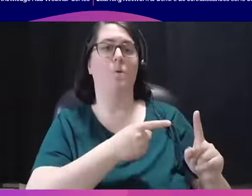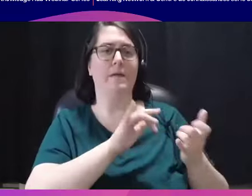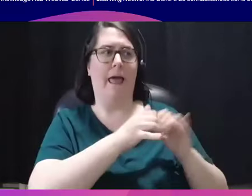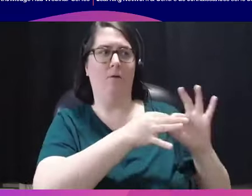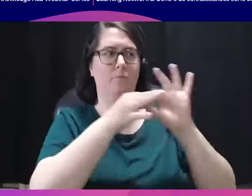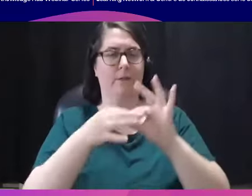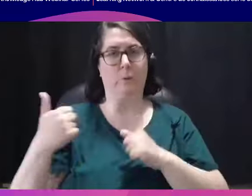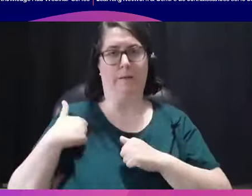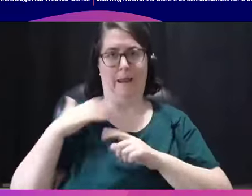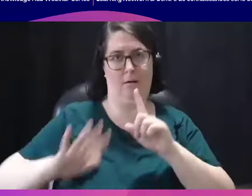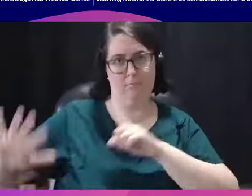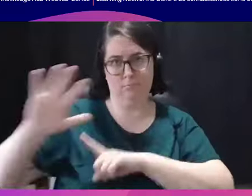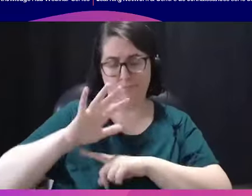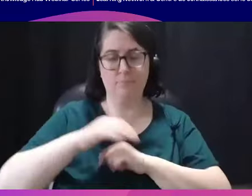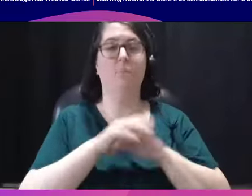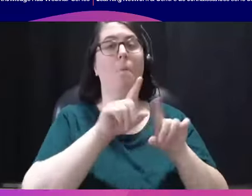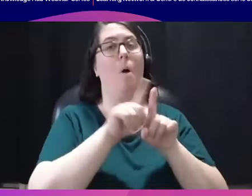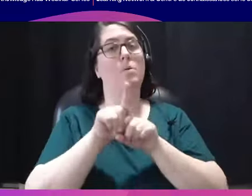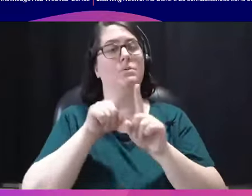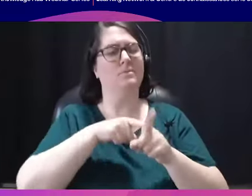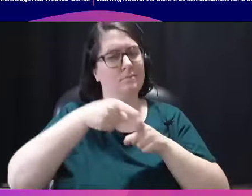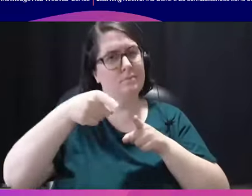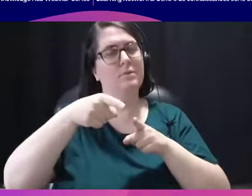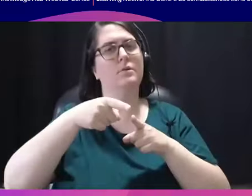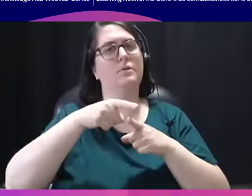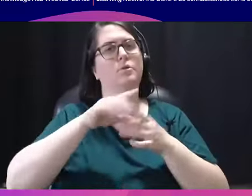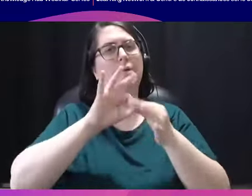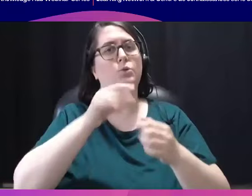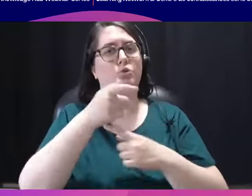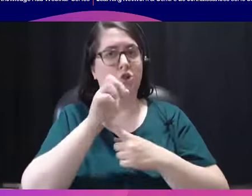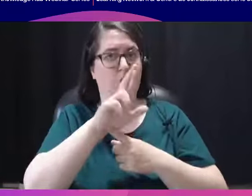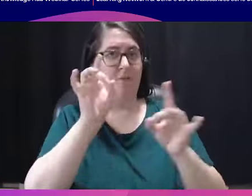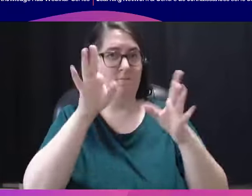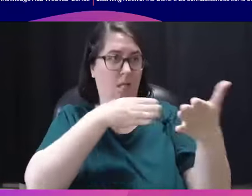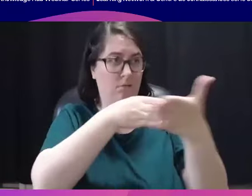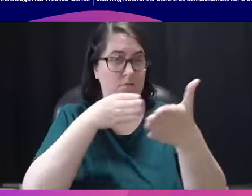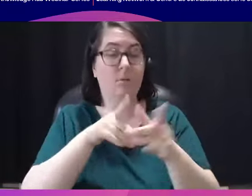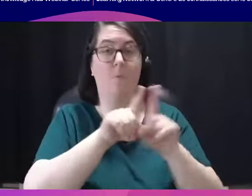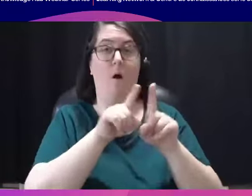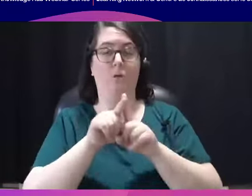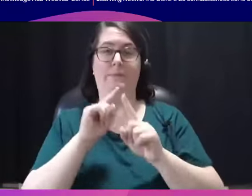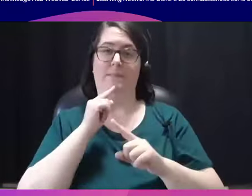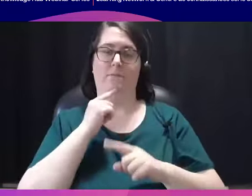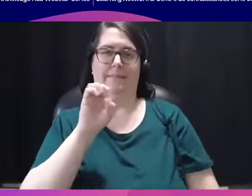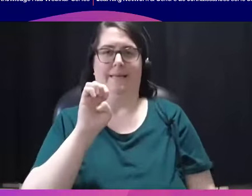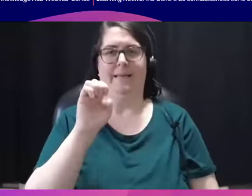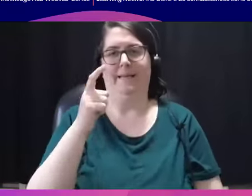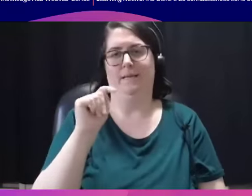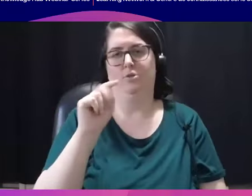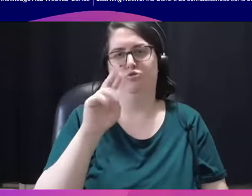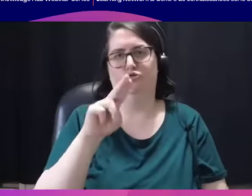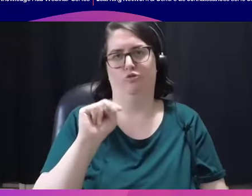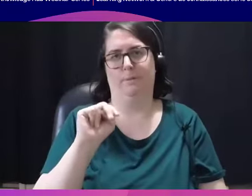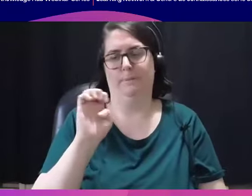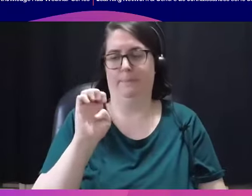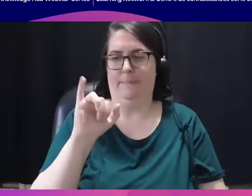Canadian context, and how it particularly relates to gendered violence and also to extremism. I hope that my portion